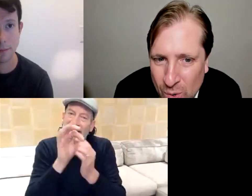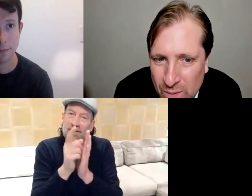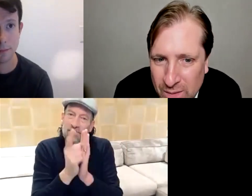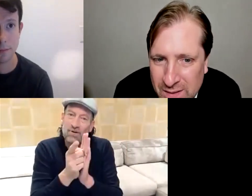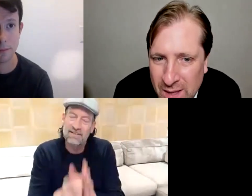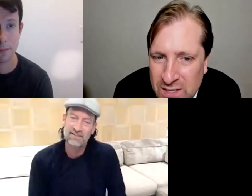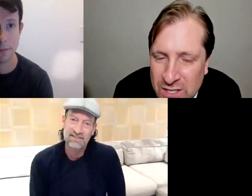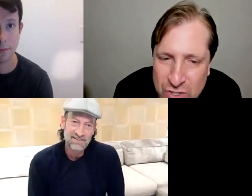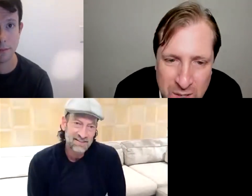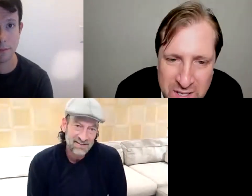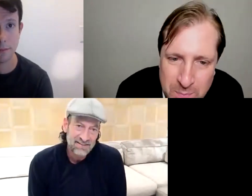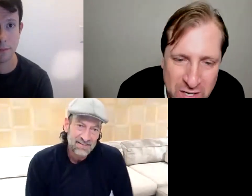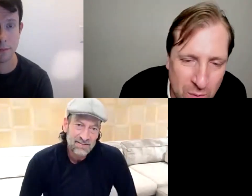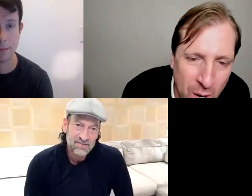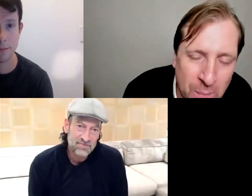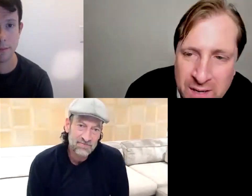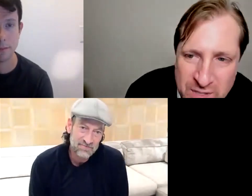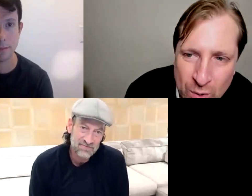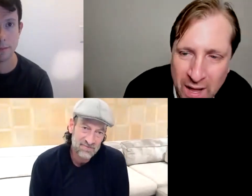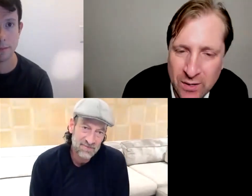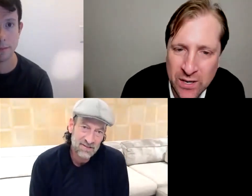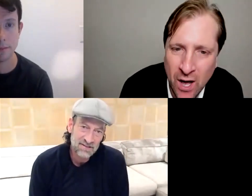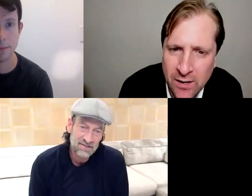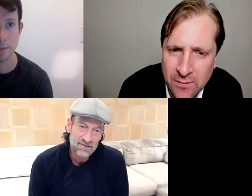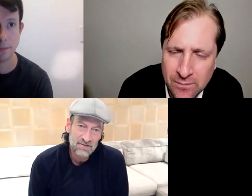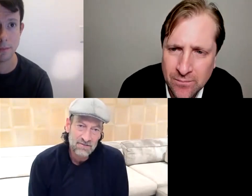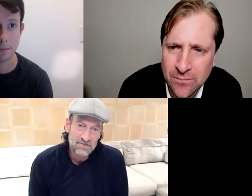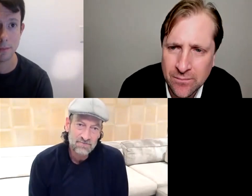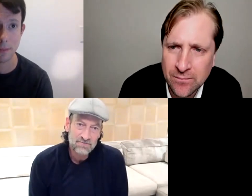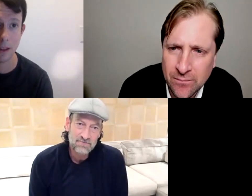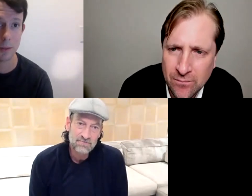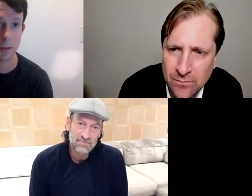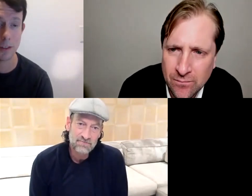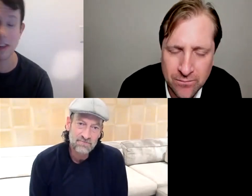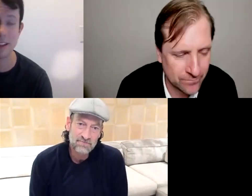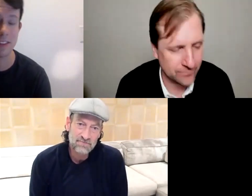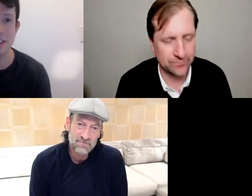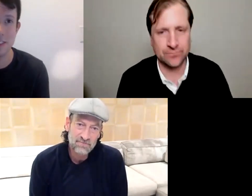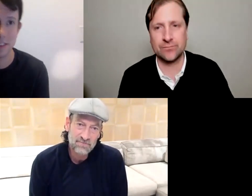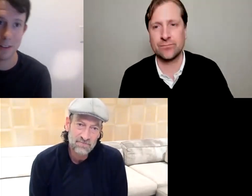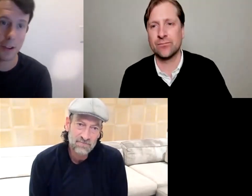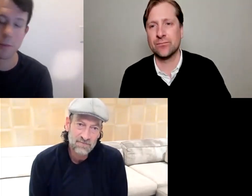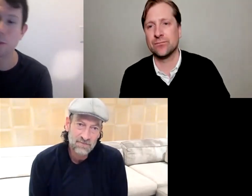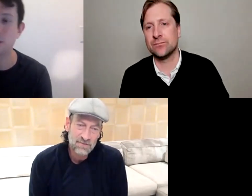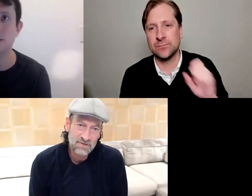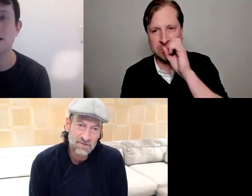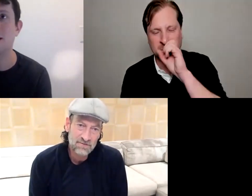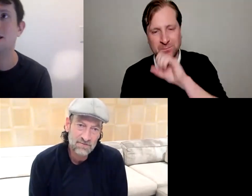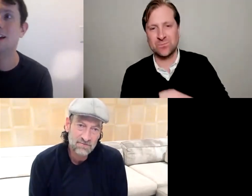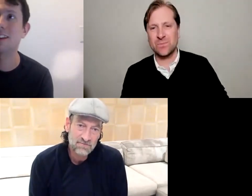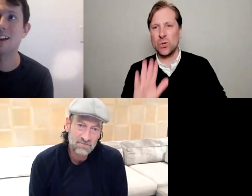so that was an extremely special moment, and I'm so glad that we caught it. Absolutely. And that's the thing about your performance